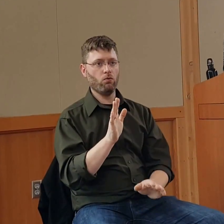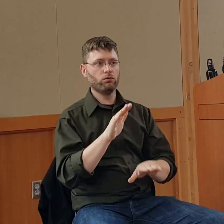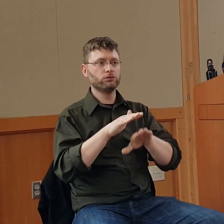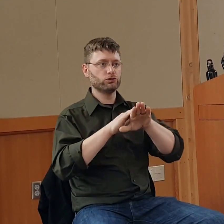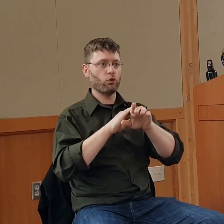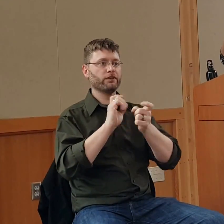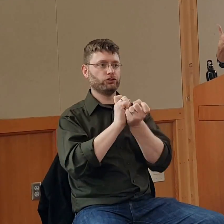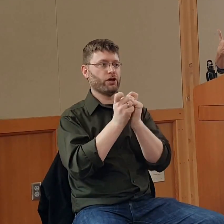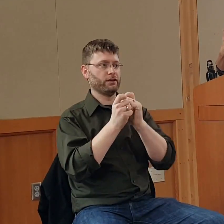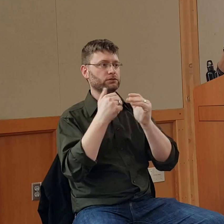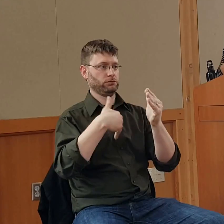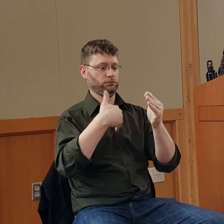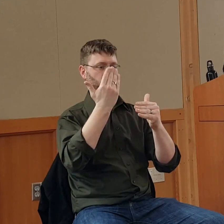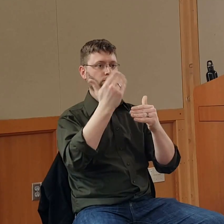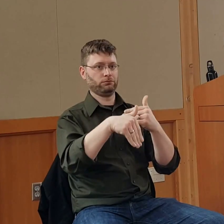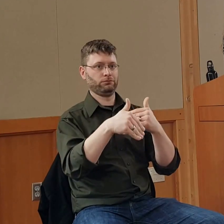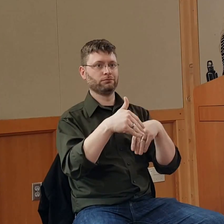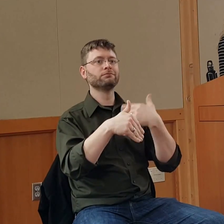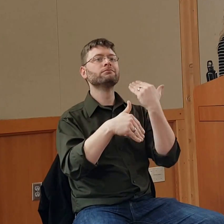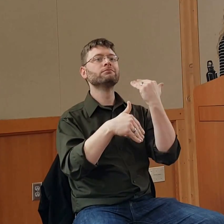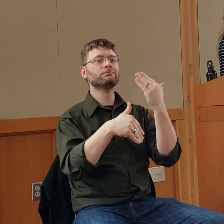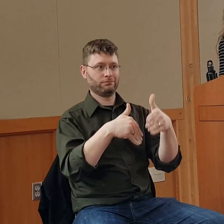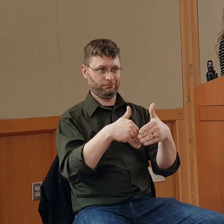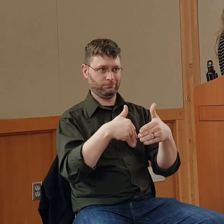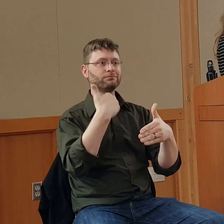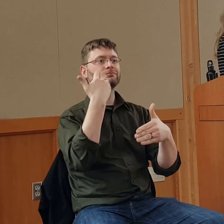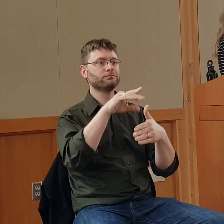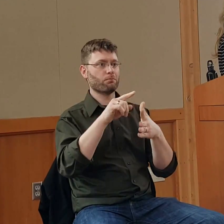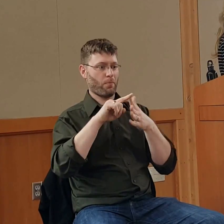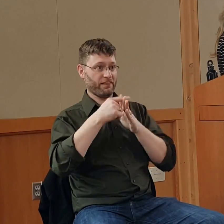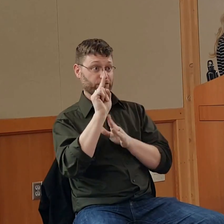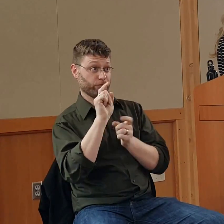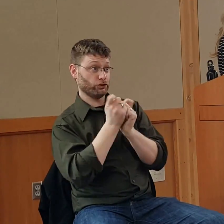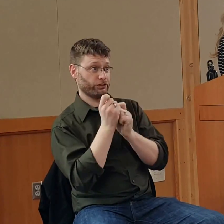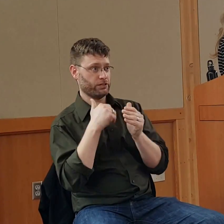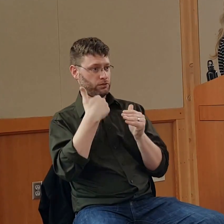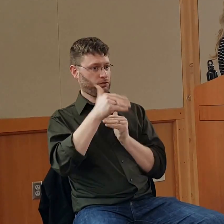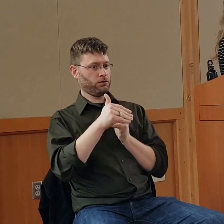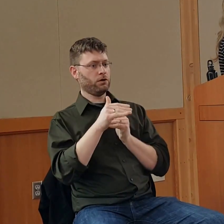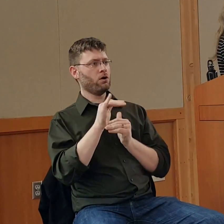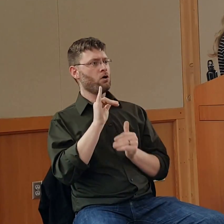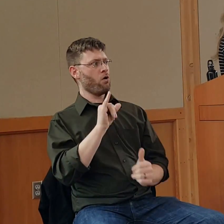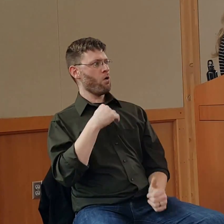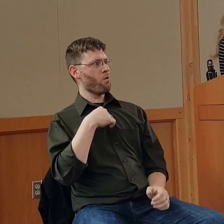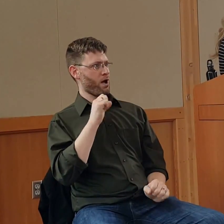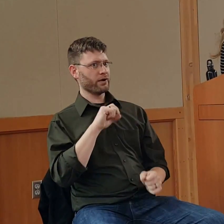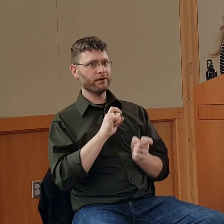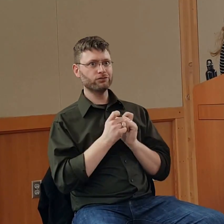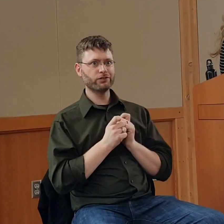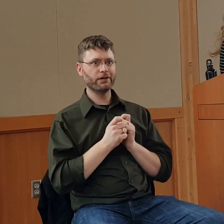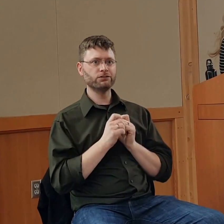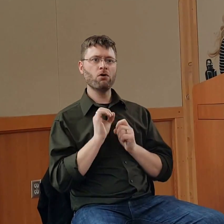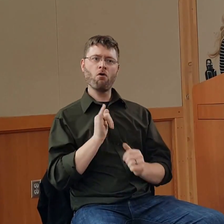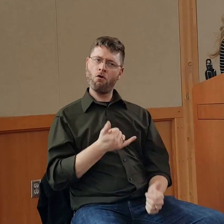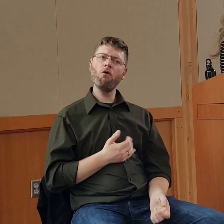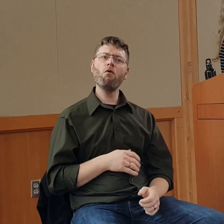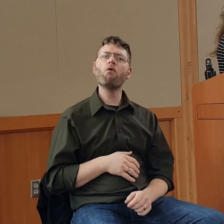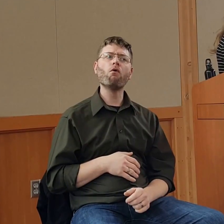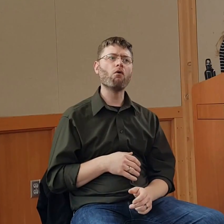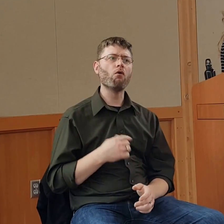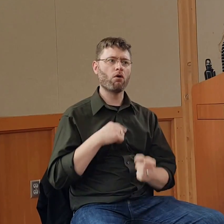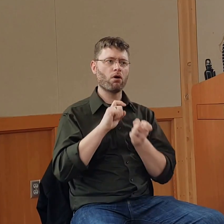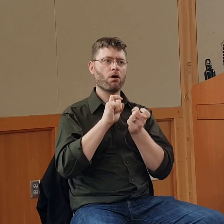is you start this train of just discovery and learning new things and trying new things and realizing that you are actually capable